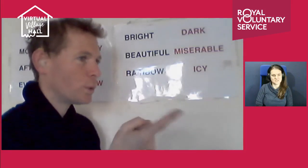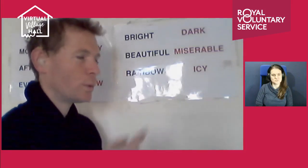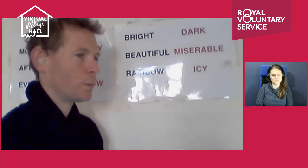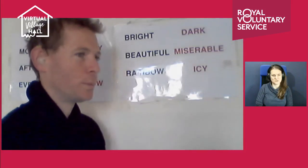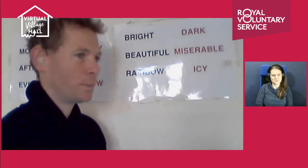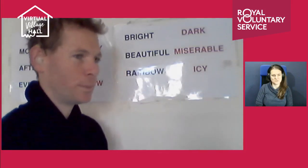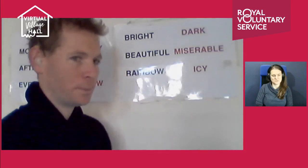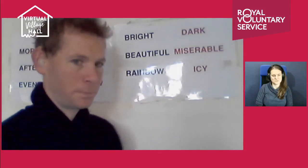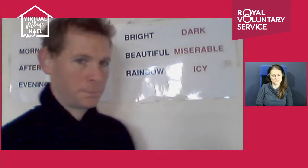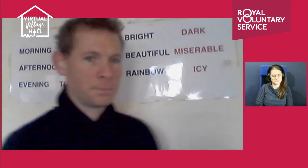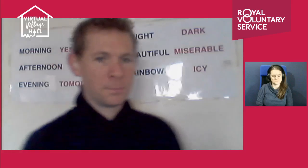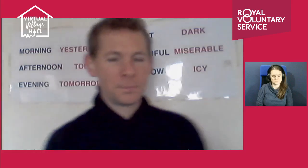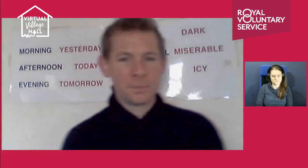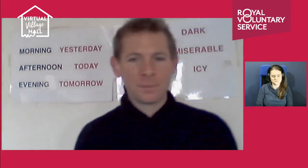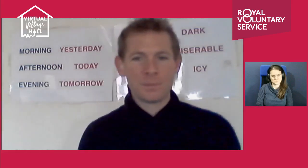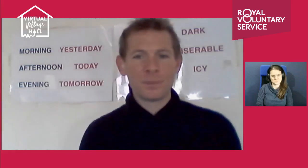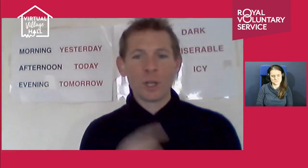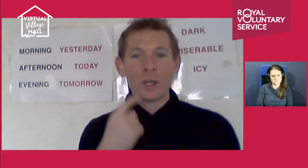Tomorrow.